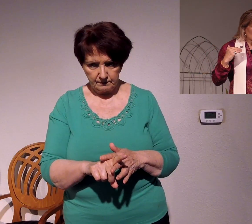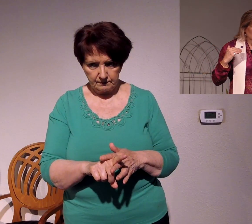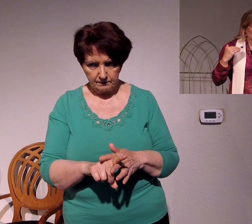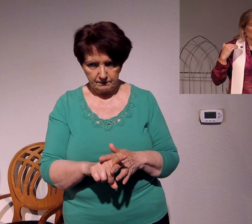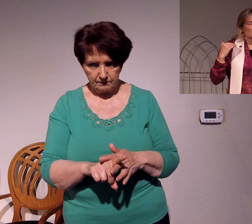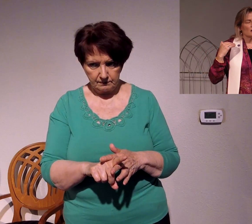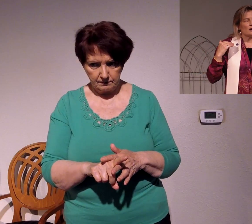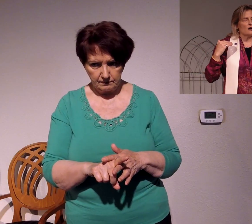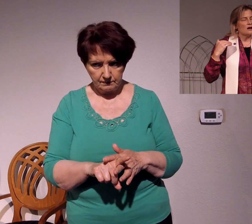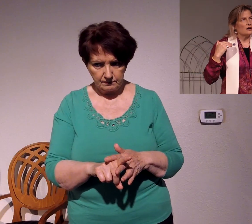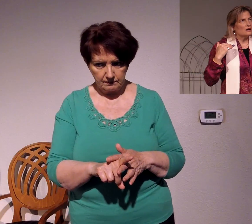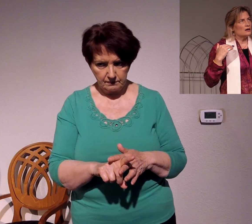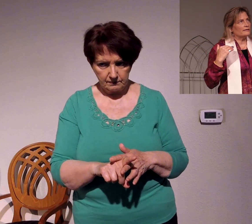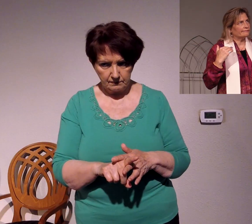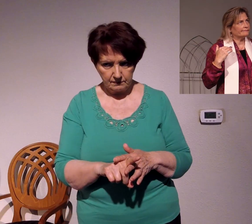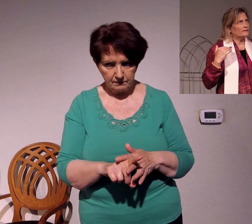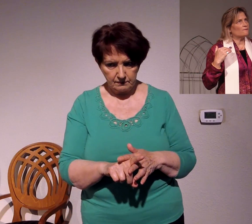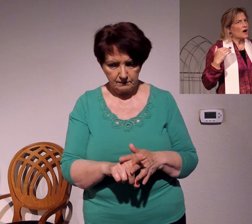on